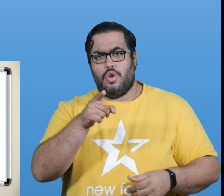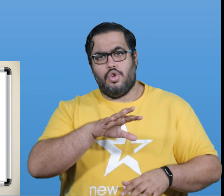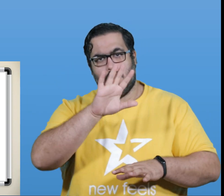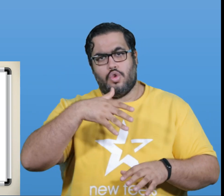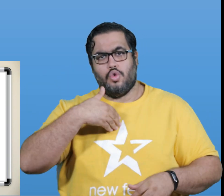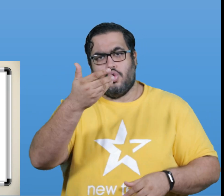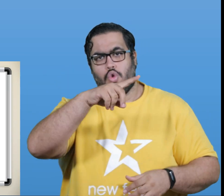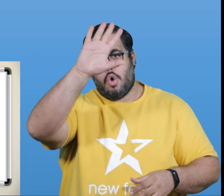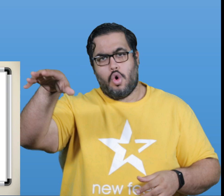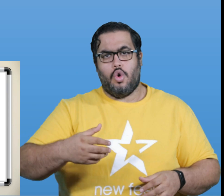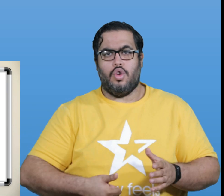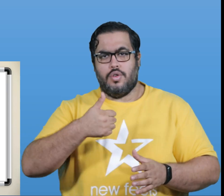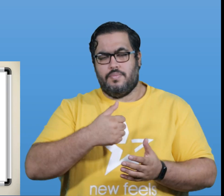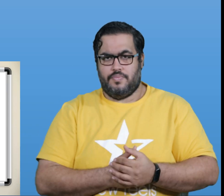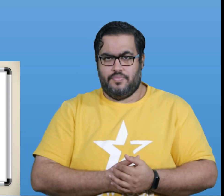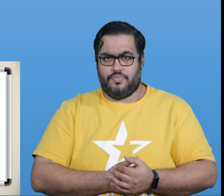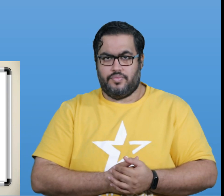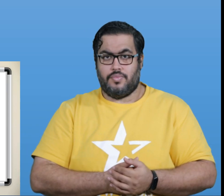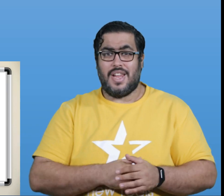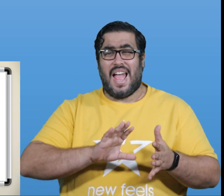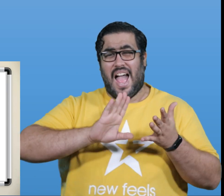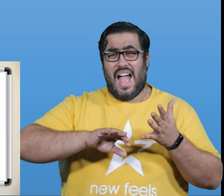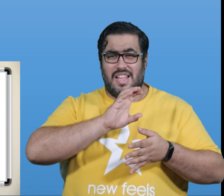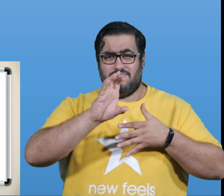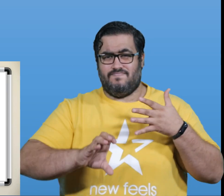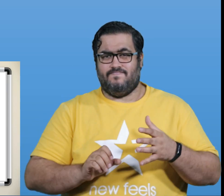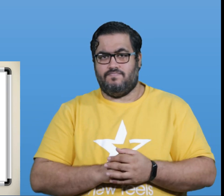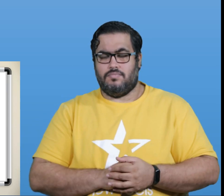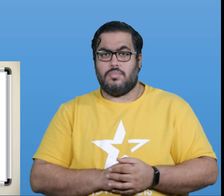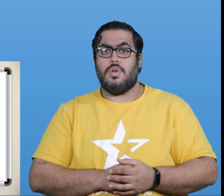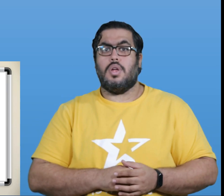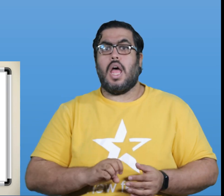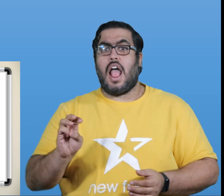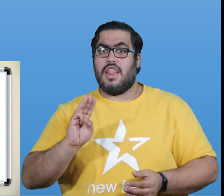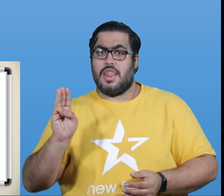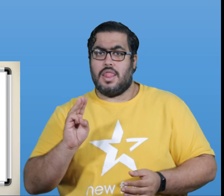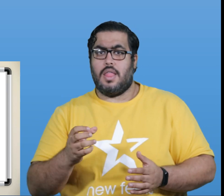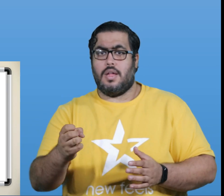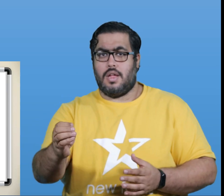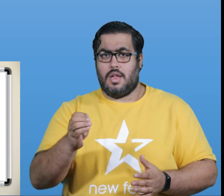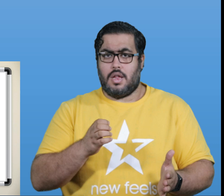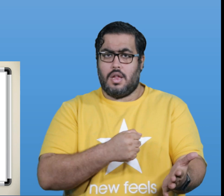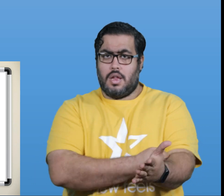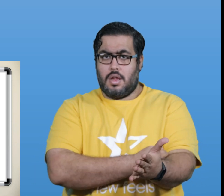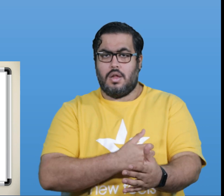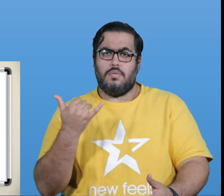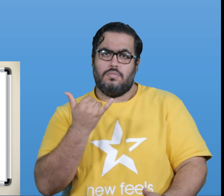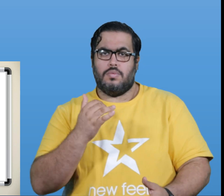education. To sum up, high school diploma is very important to have a better career, and it is important that family